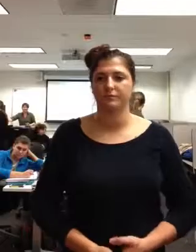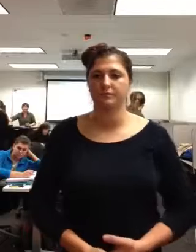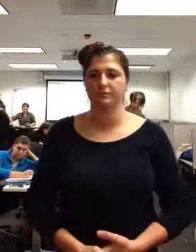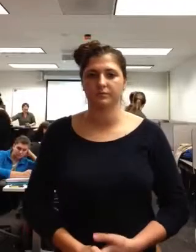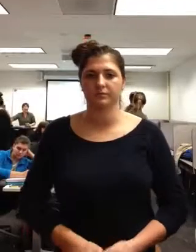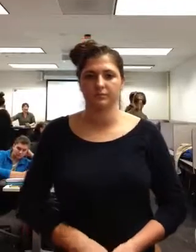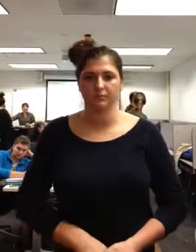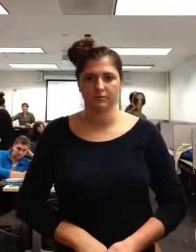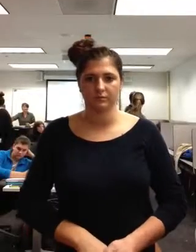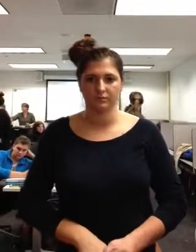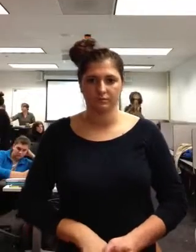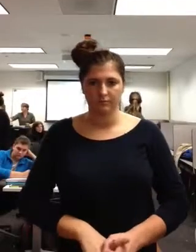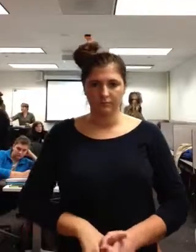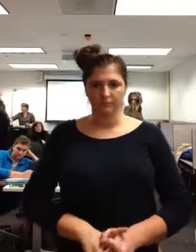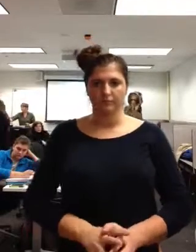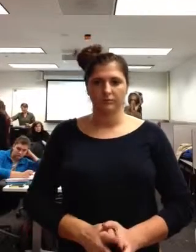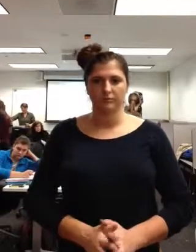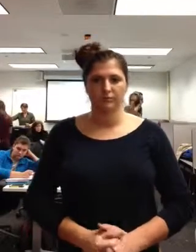It's math. Like us.